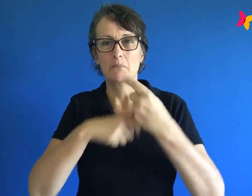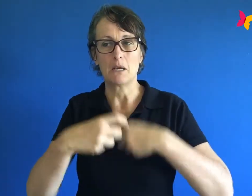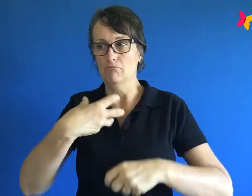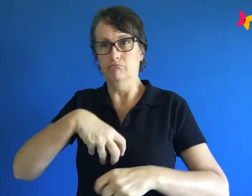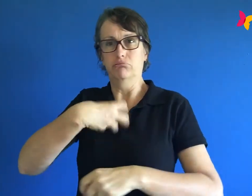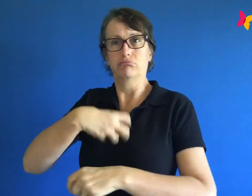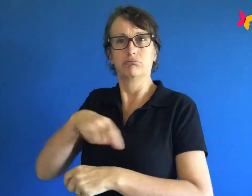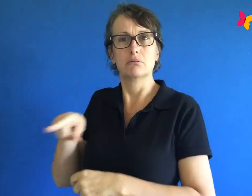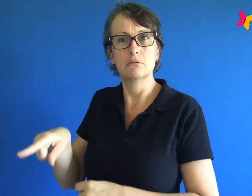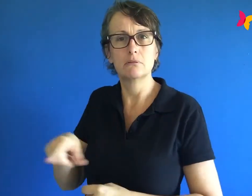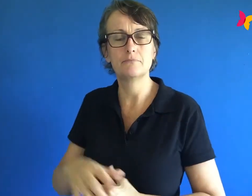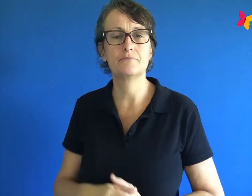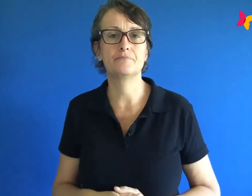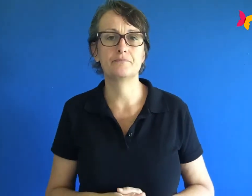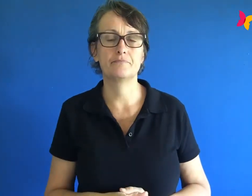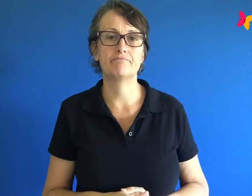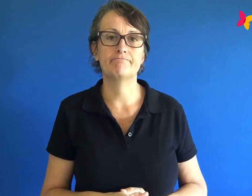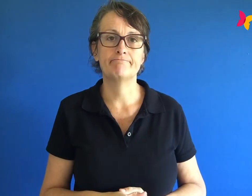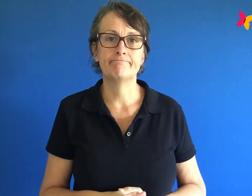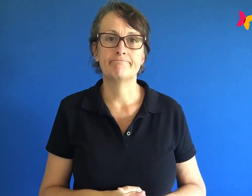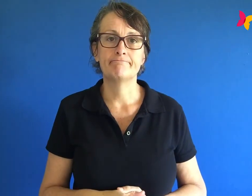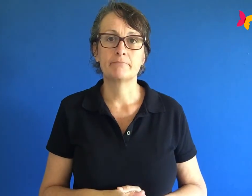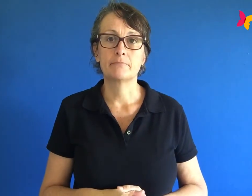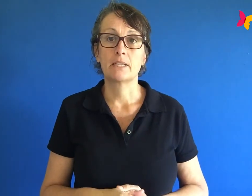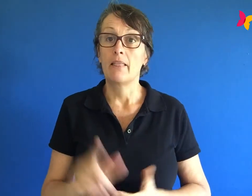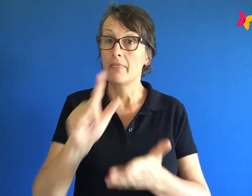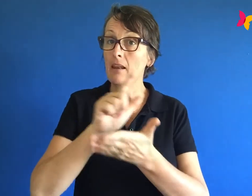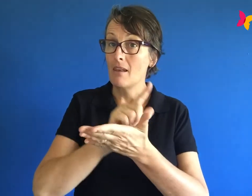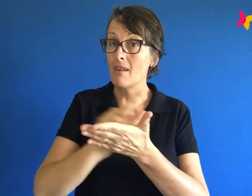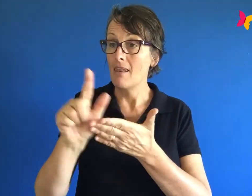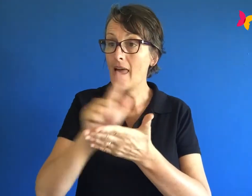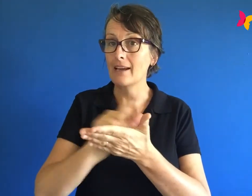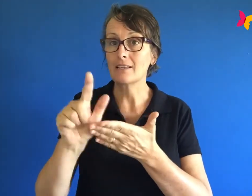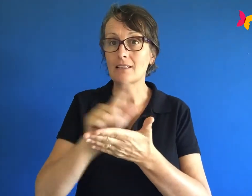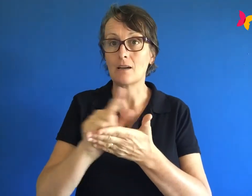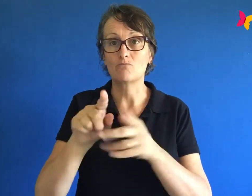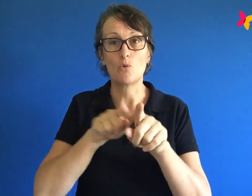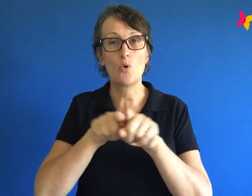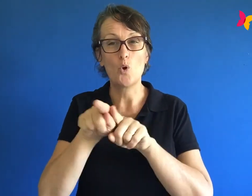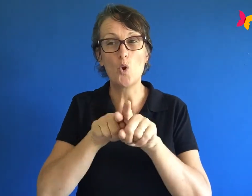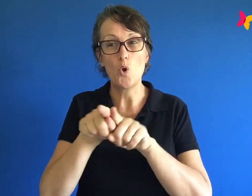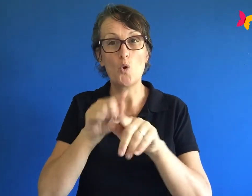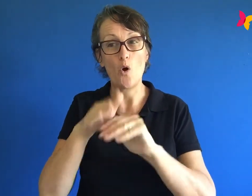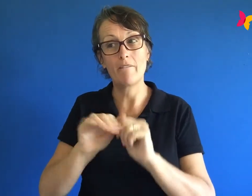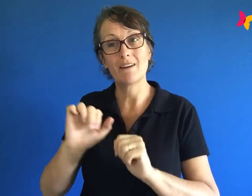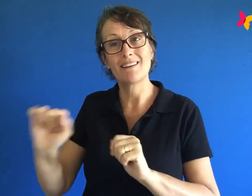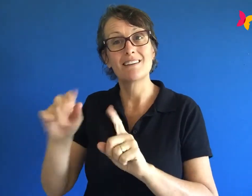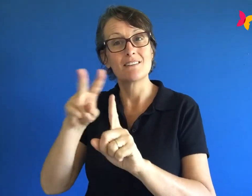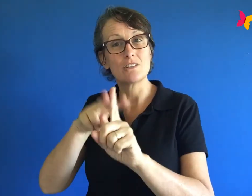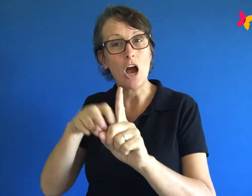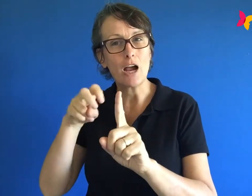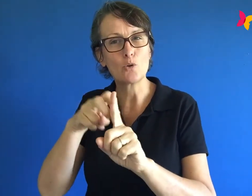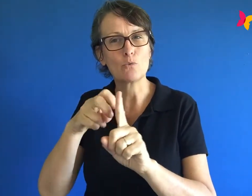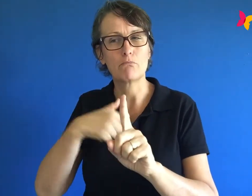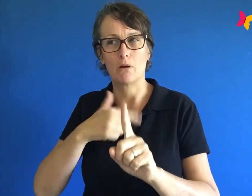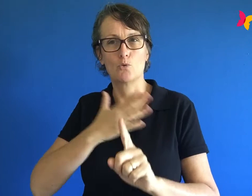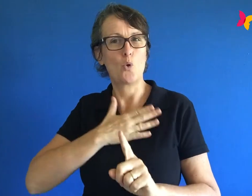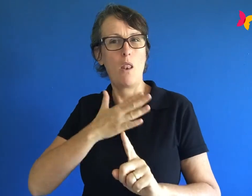At some point, you did get a diagnosis for him, but you guys don't like to talk about that too much. I understand. Why is